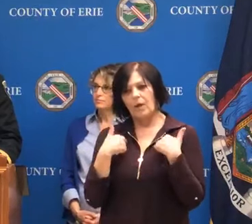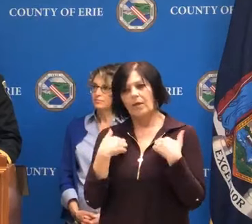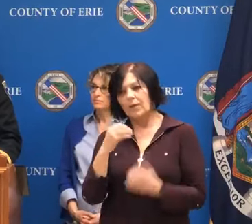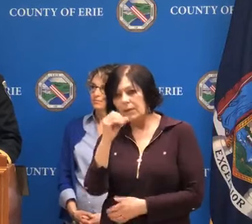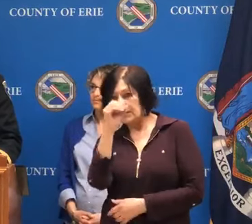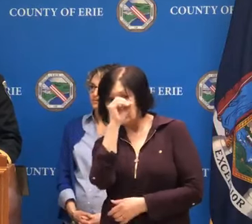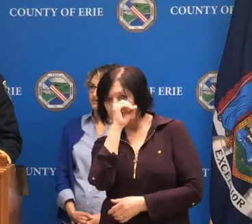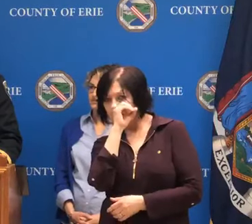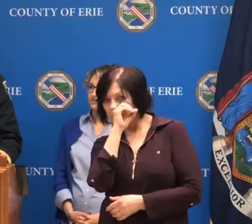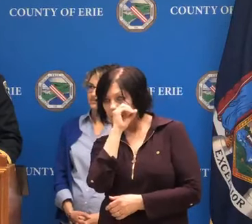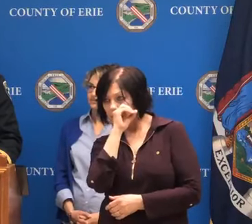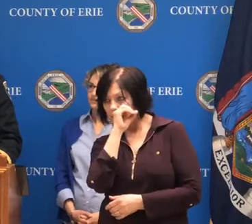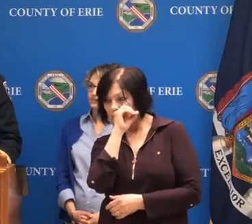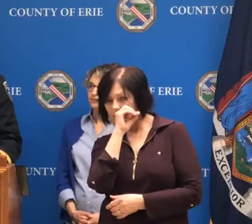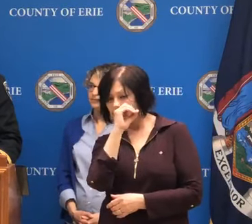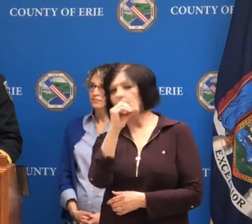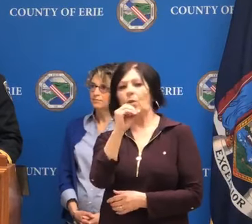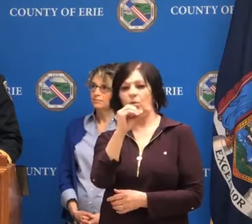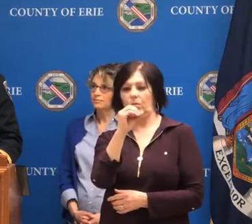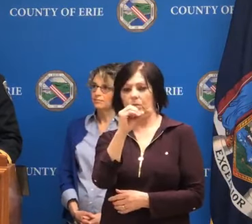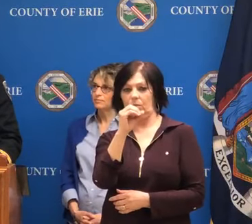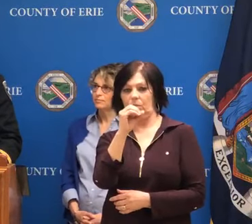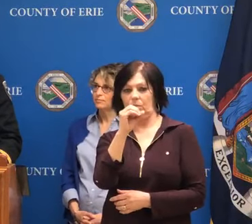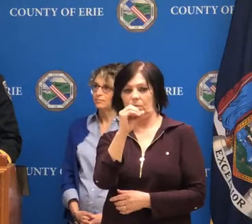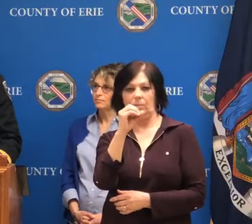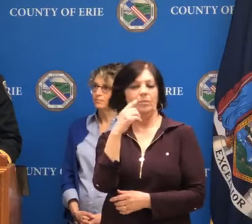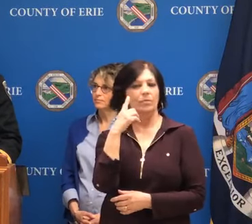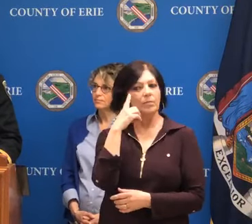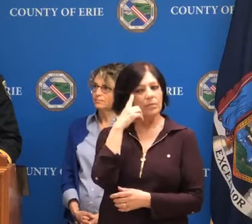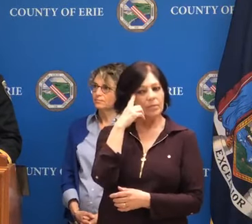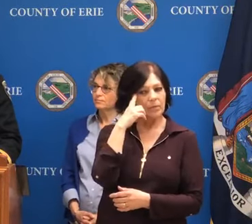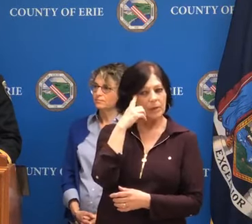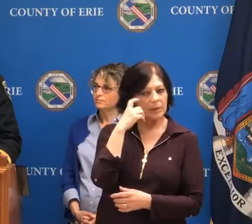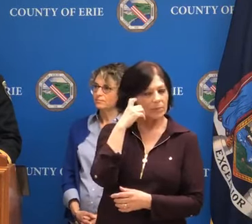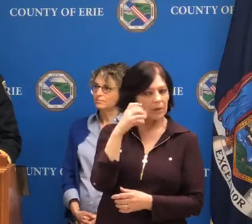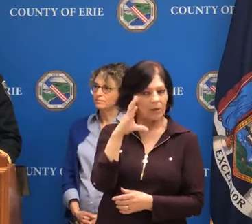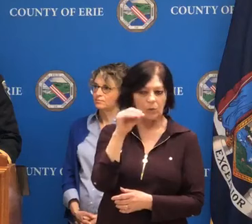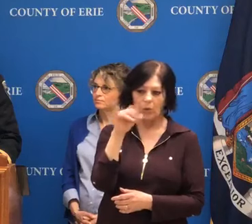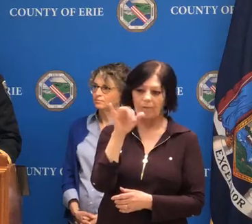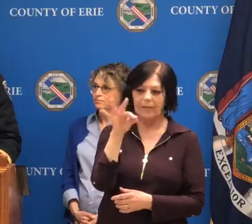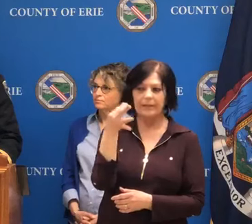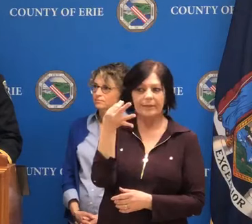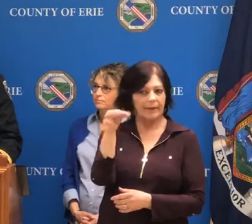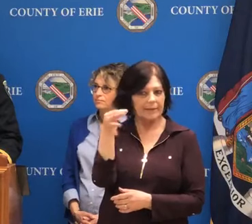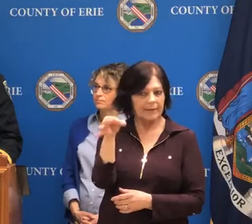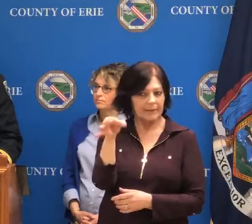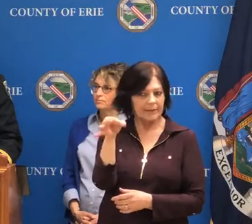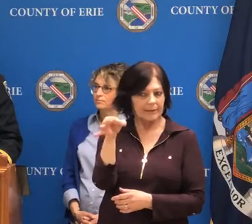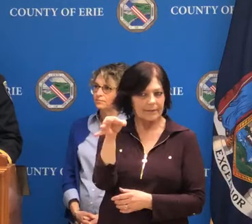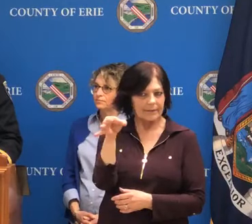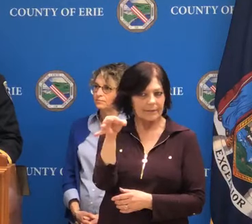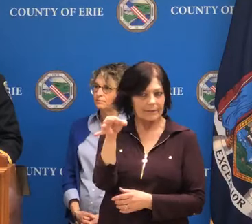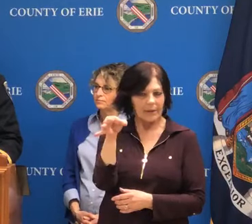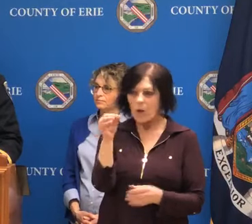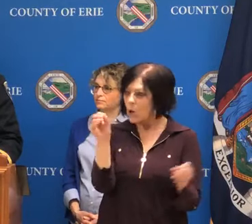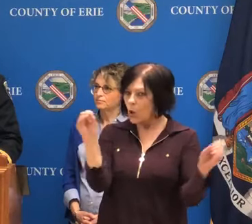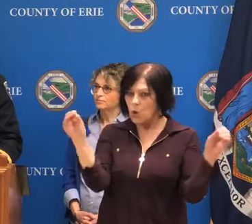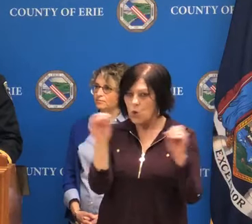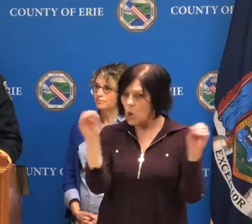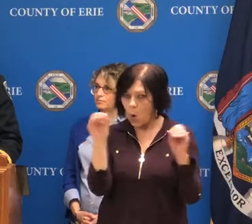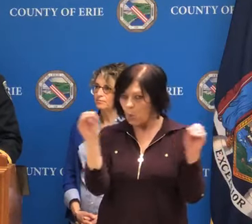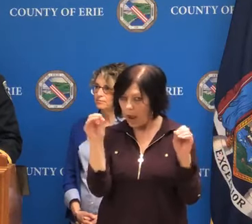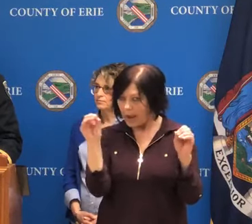zero cases of suspected COVID-19 and no one